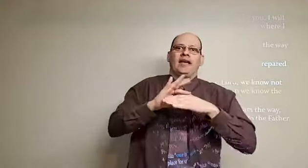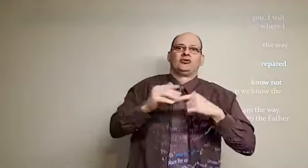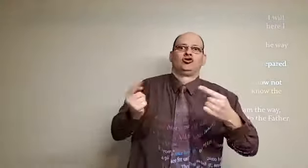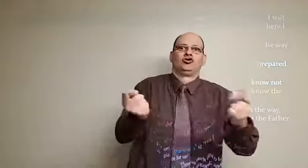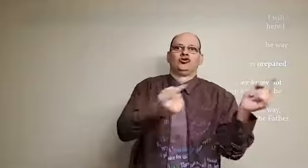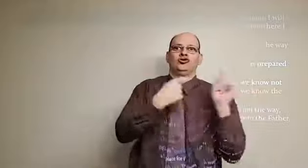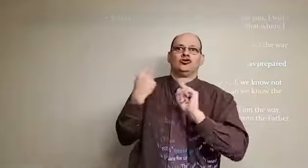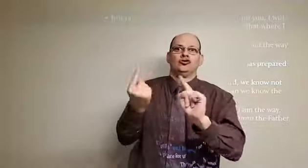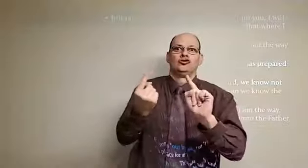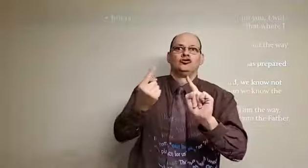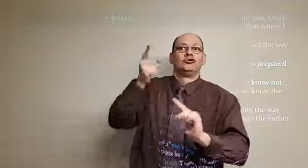we are the body